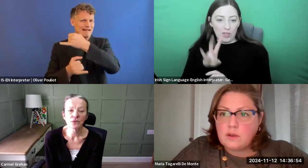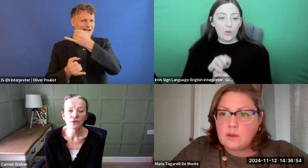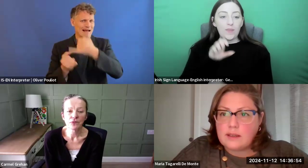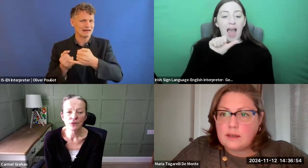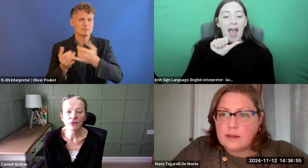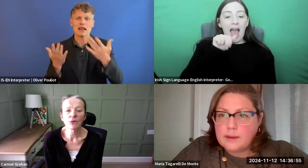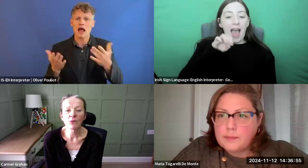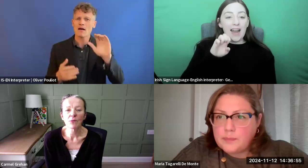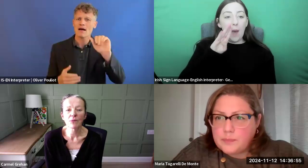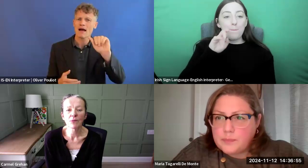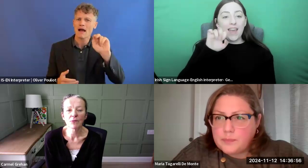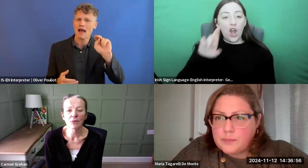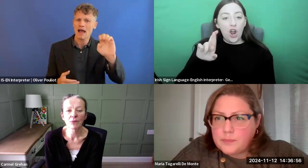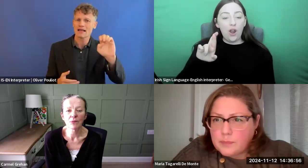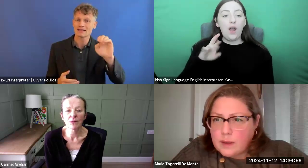was also asking,